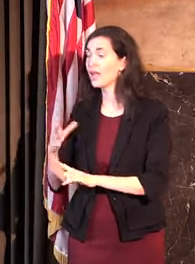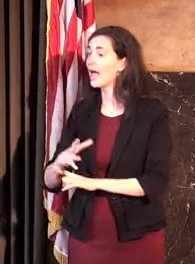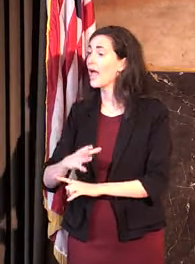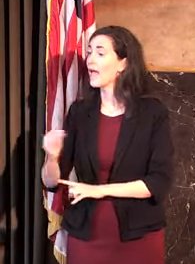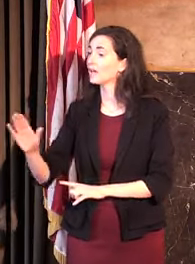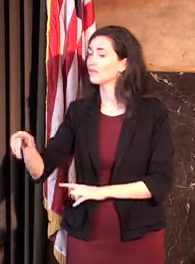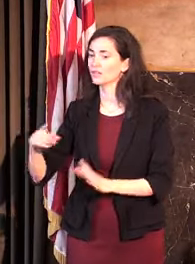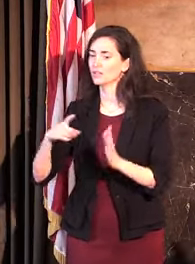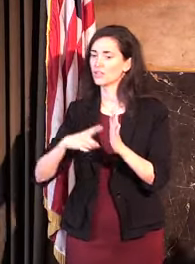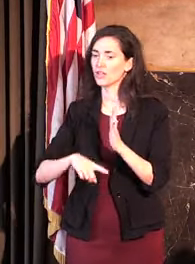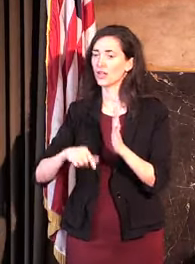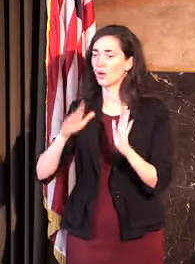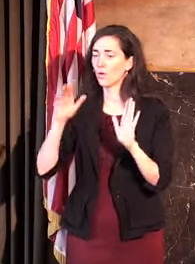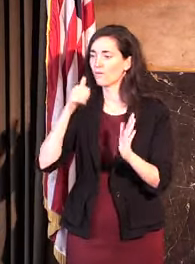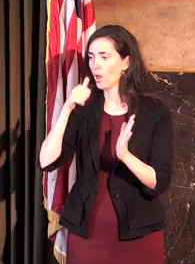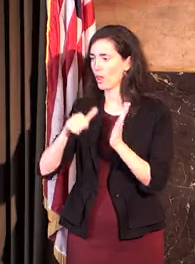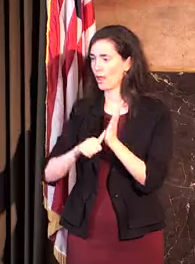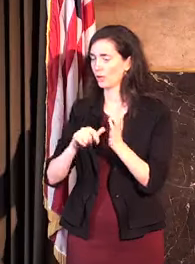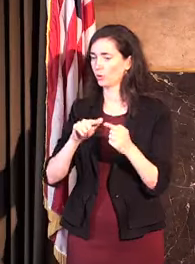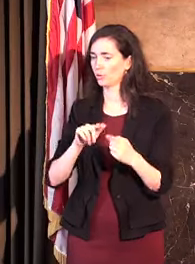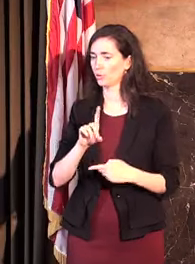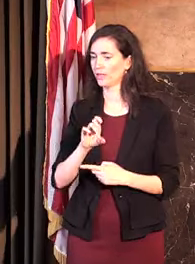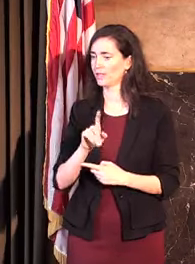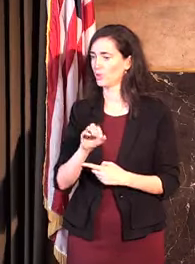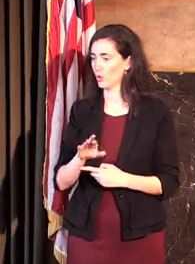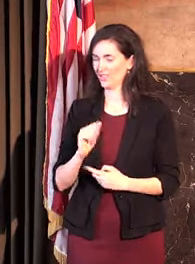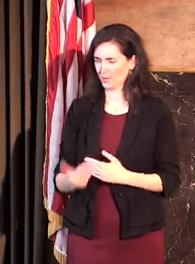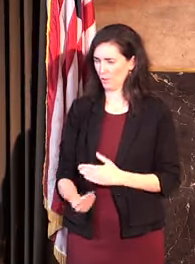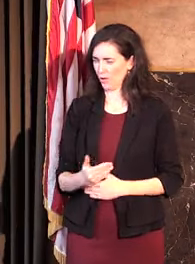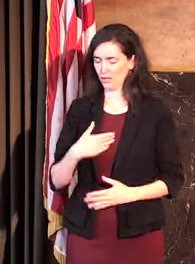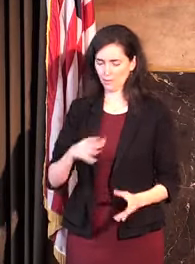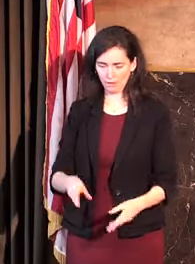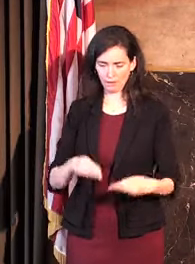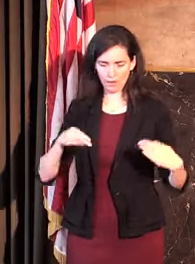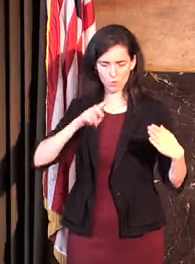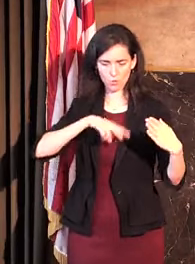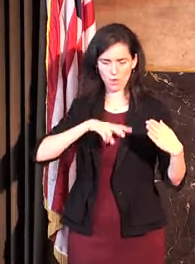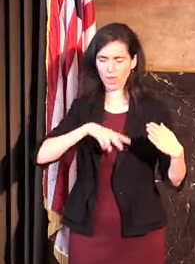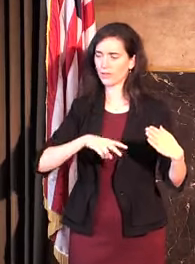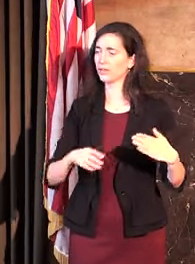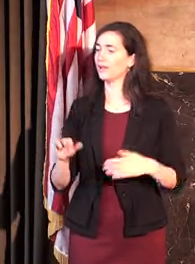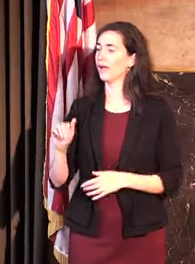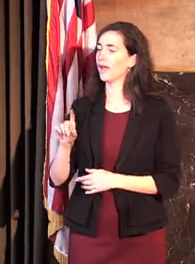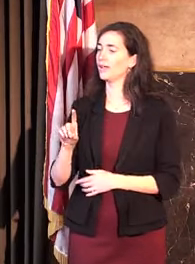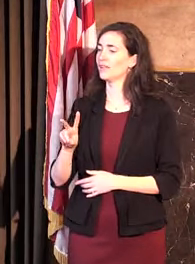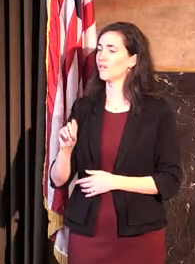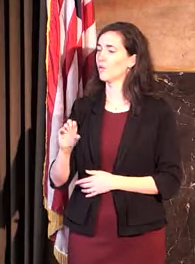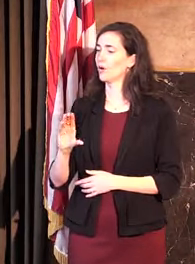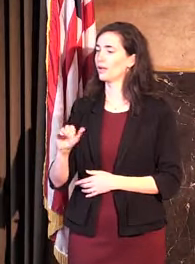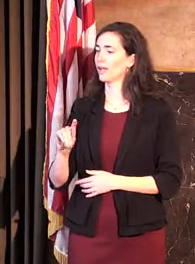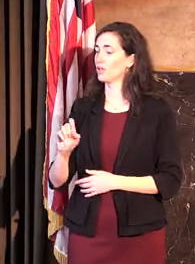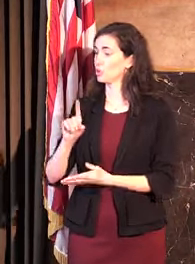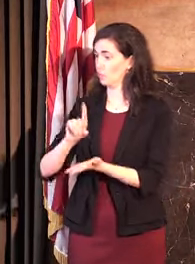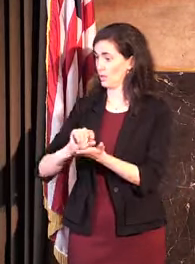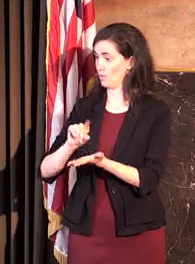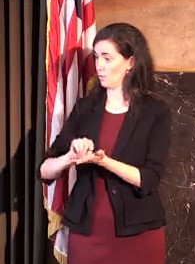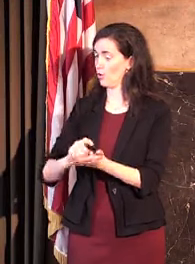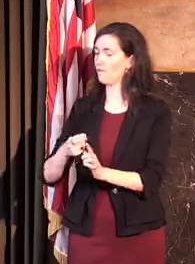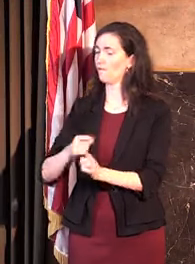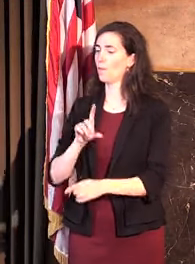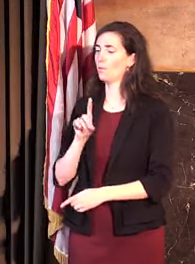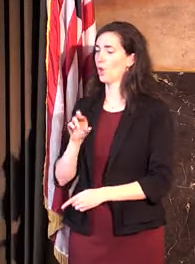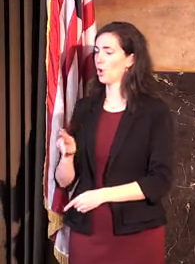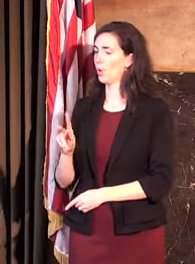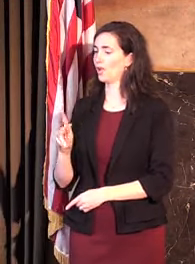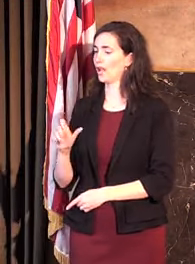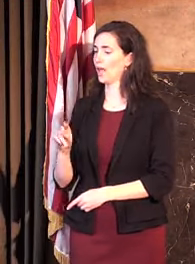an excellent letter to the editor that I read this morning. In the Morning Advocate from Dr. Klein, who this